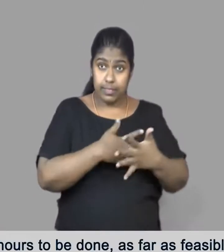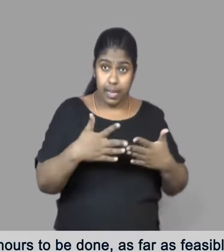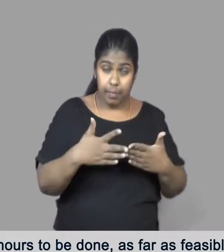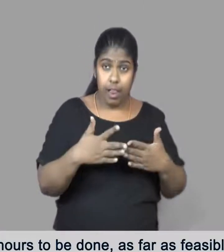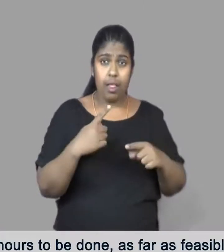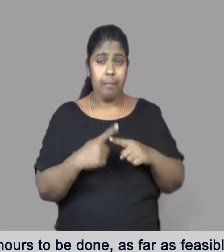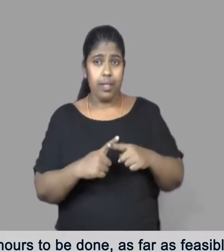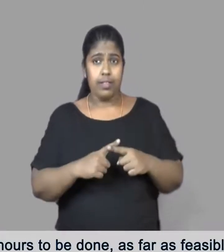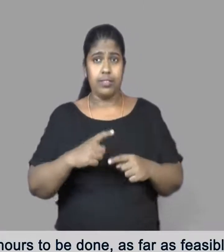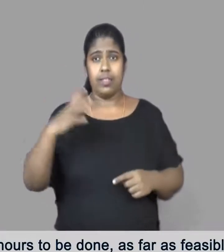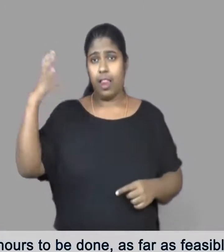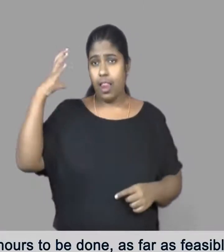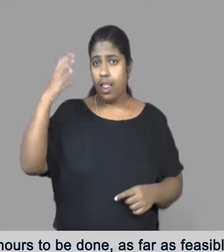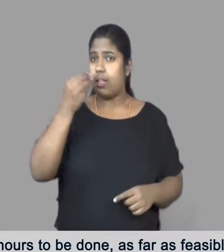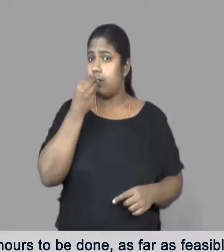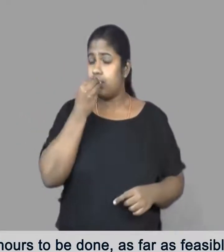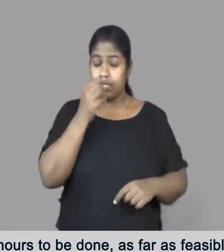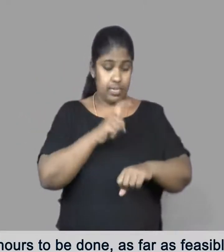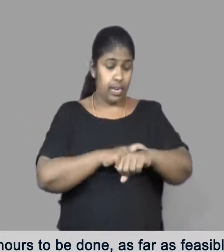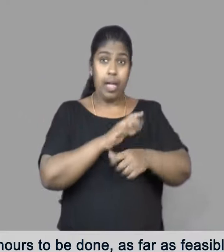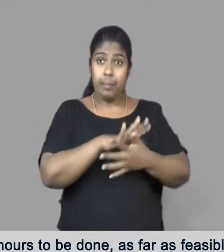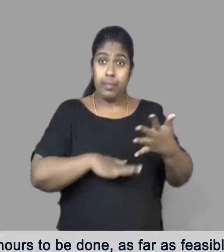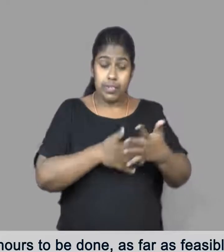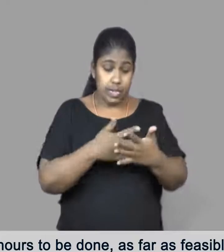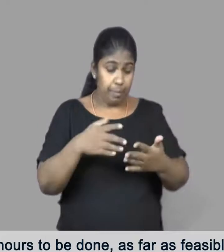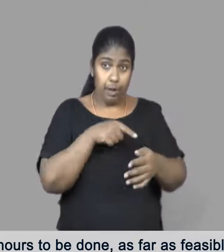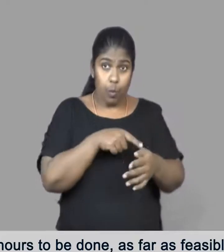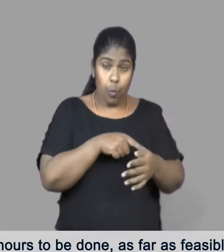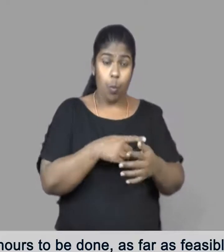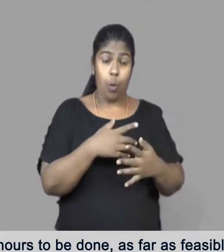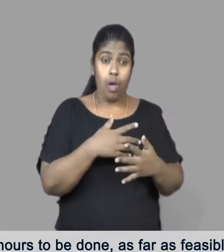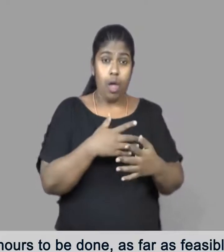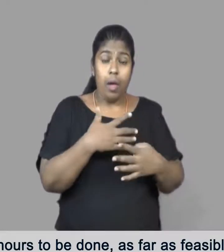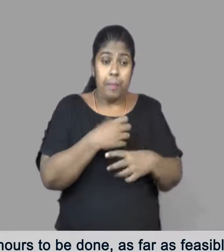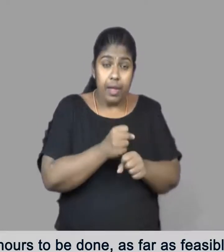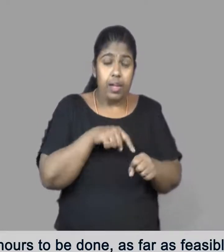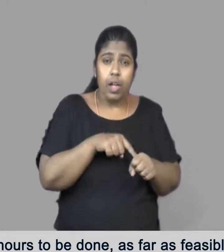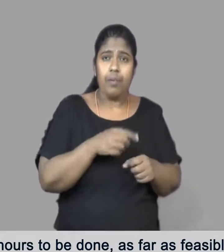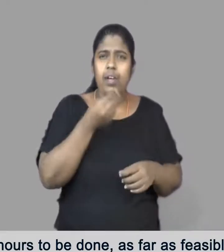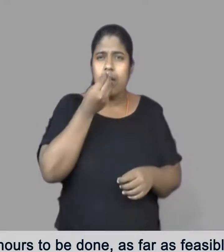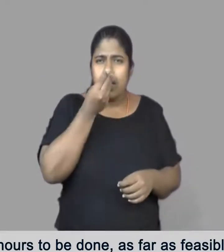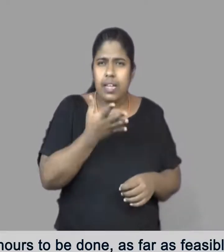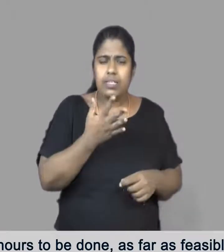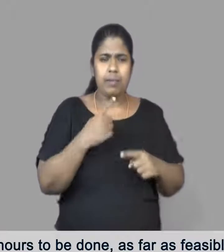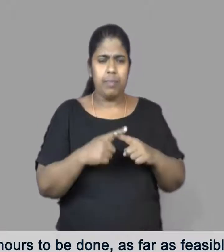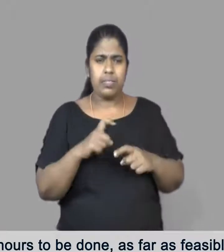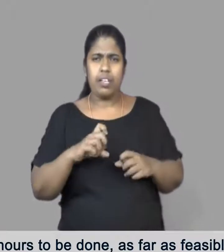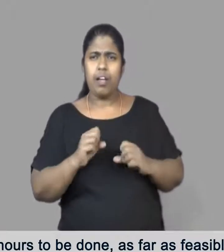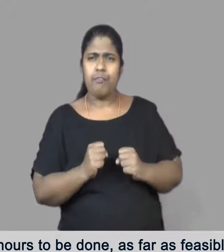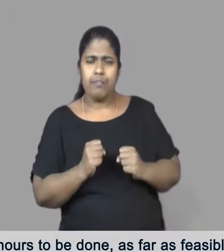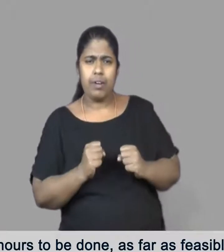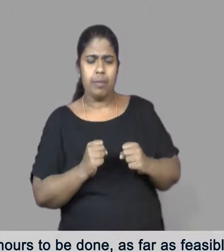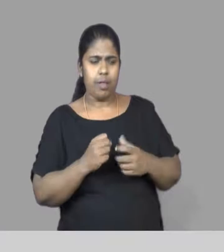Staggering of office hours, lunch hours to be done as far as feasible.